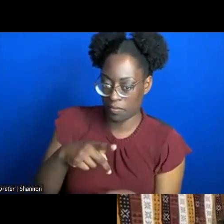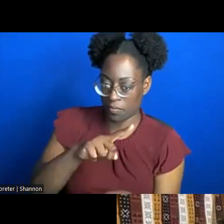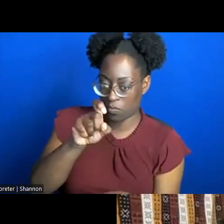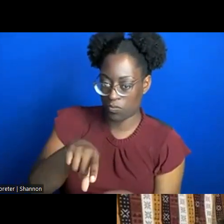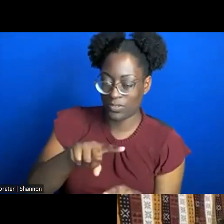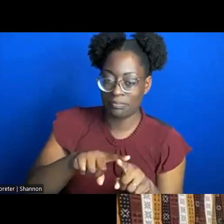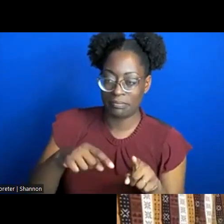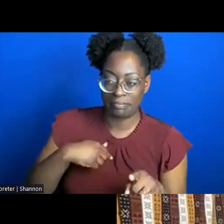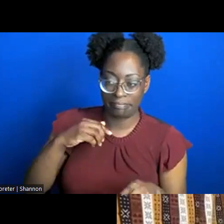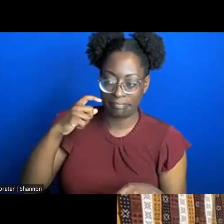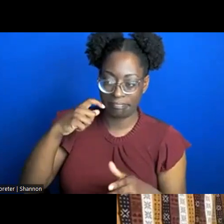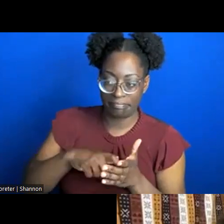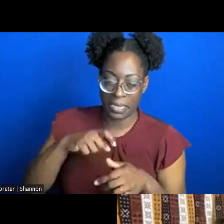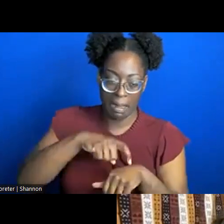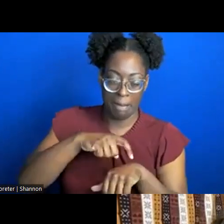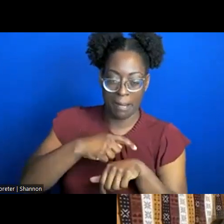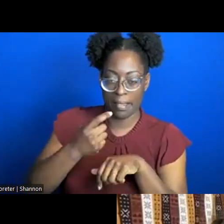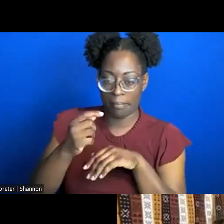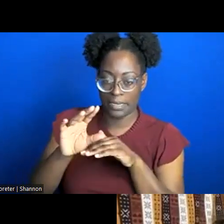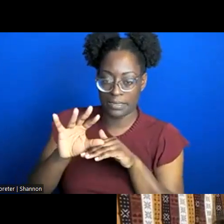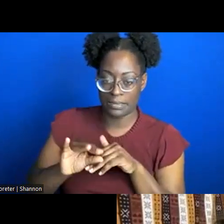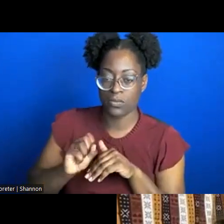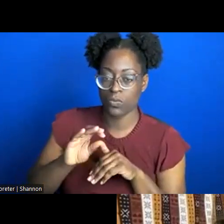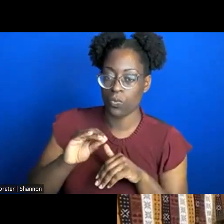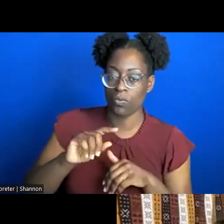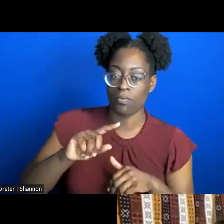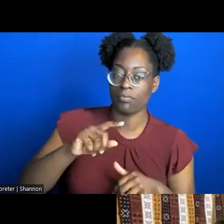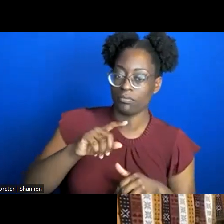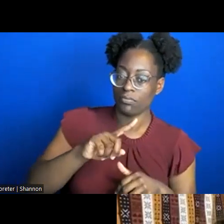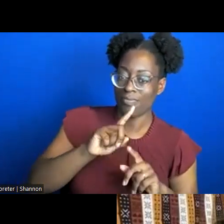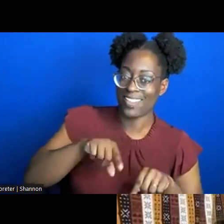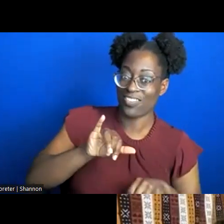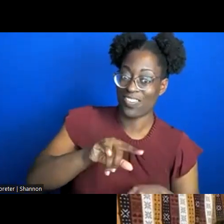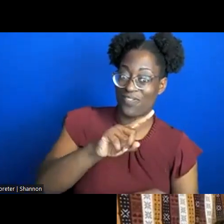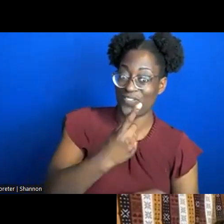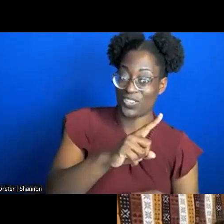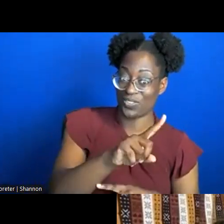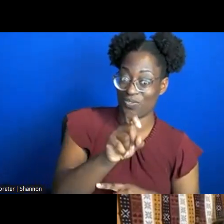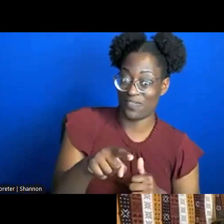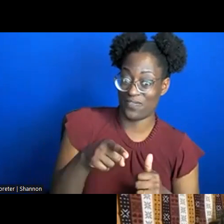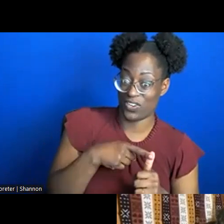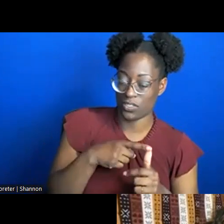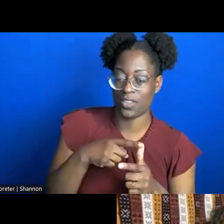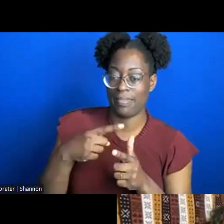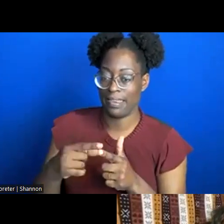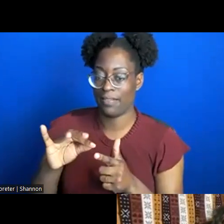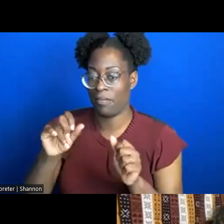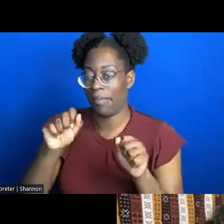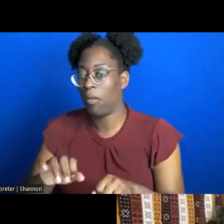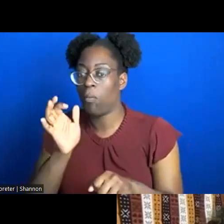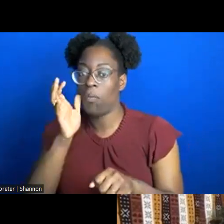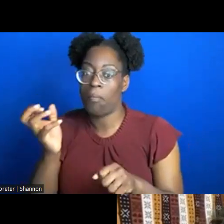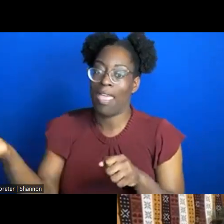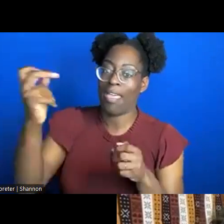of everyone, and then if we have time, I'll come back to the follow-up question. So I said all that, but do I need to repeat the question for you again? No, you're